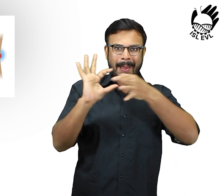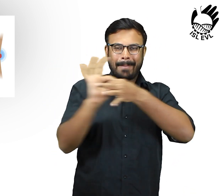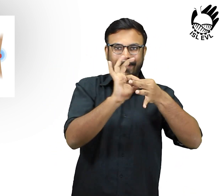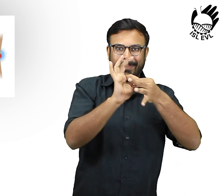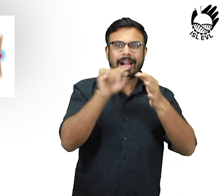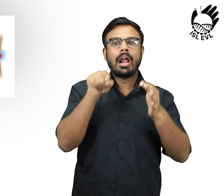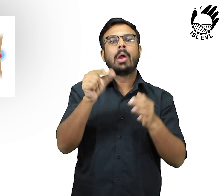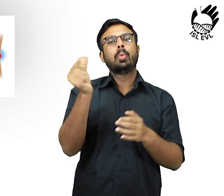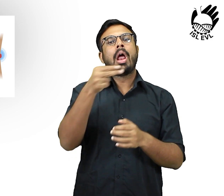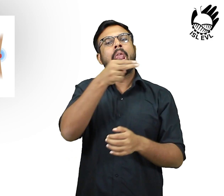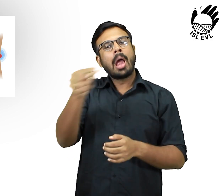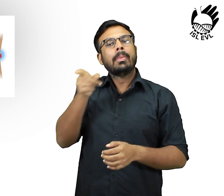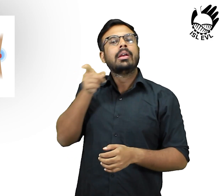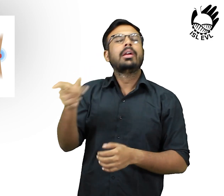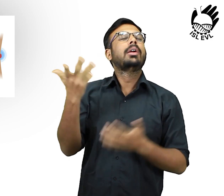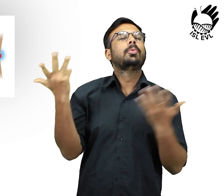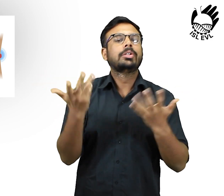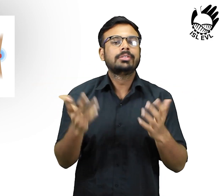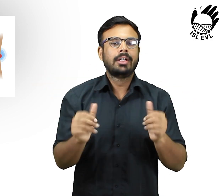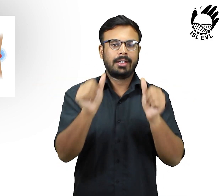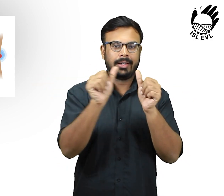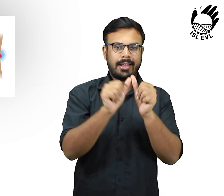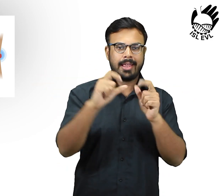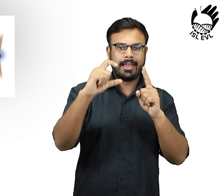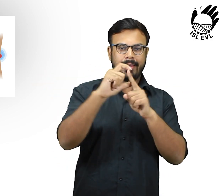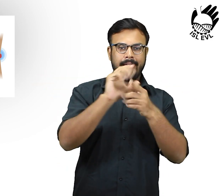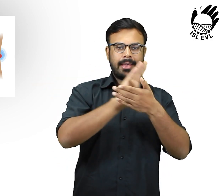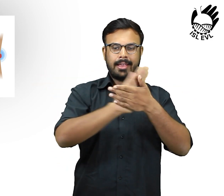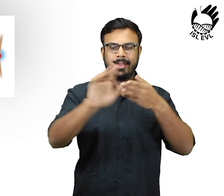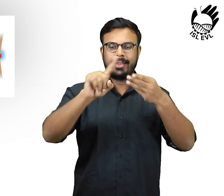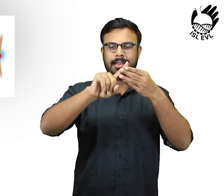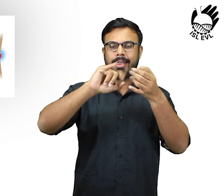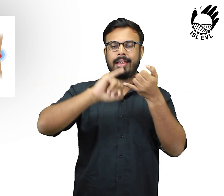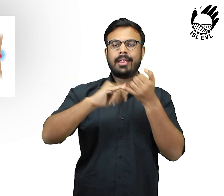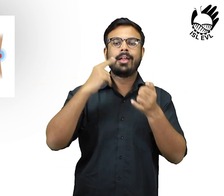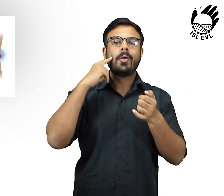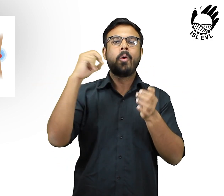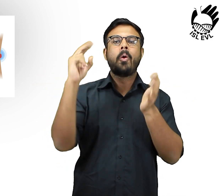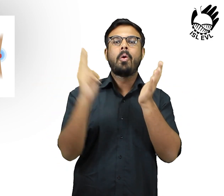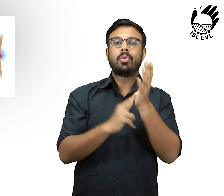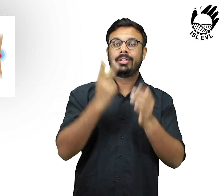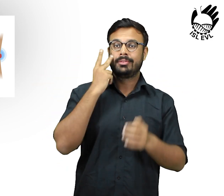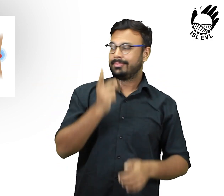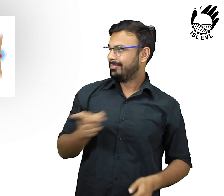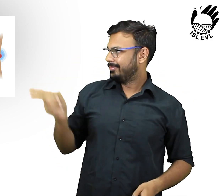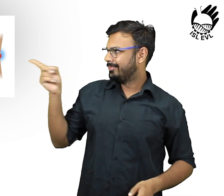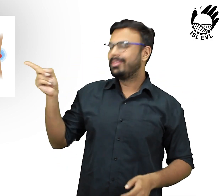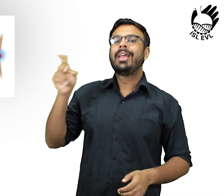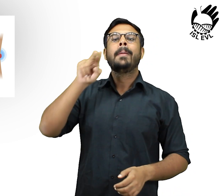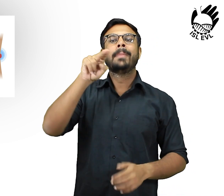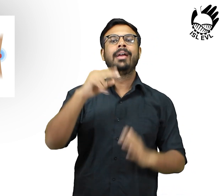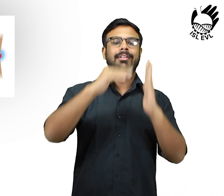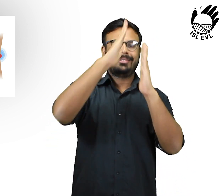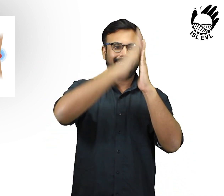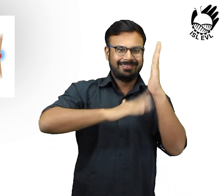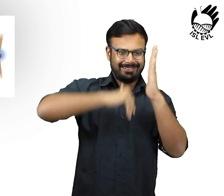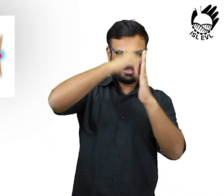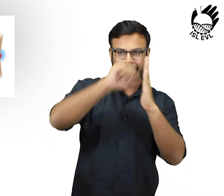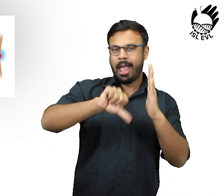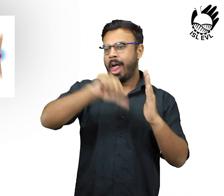For example, a glue like Fevikwik, won't work since they